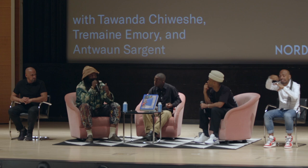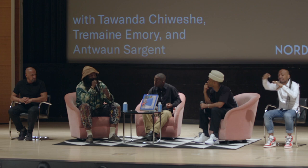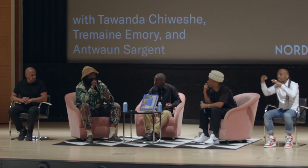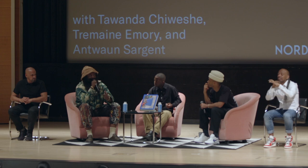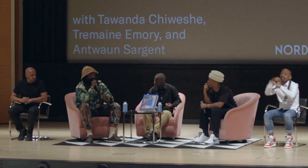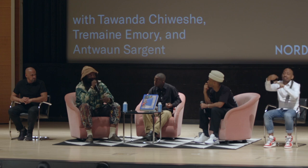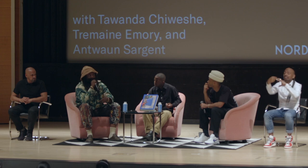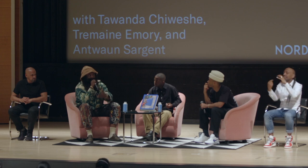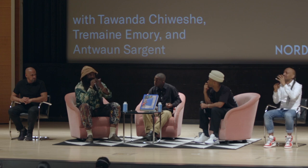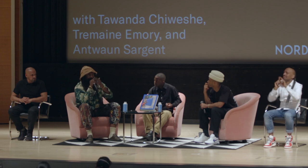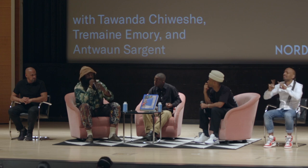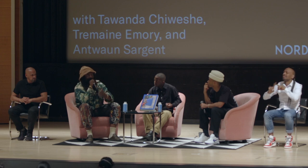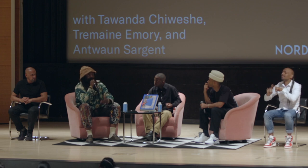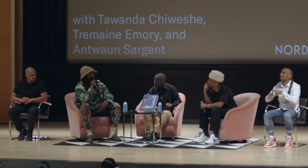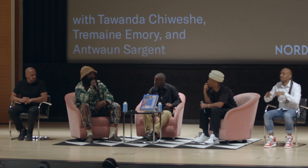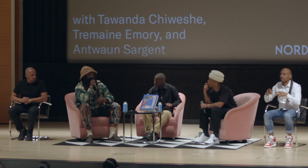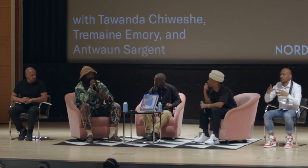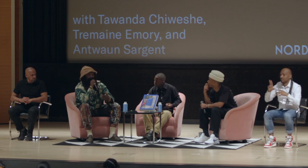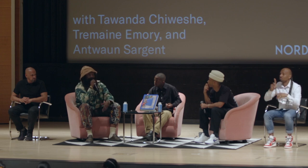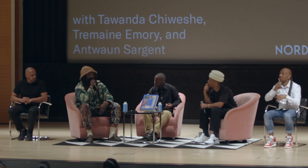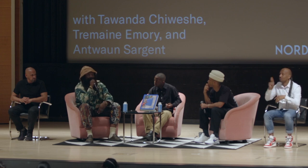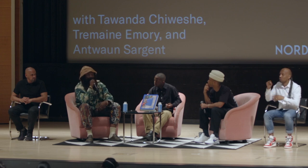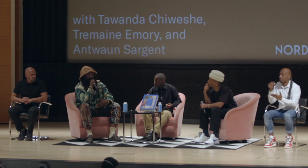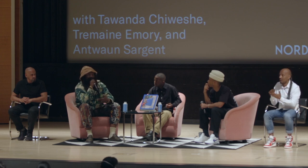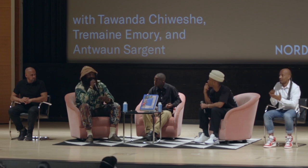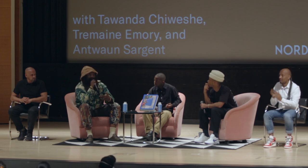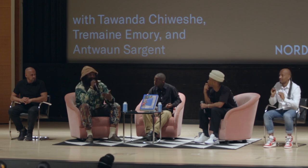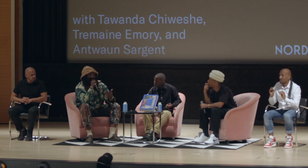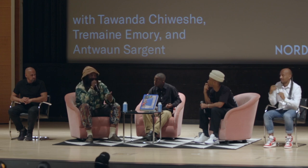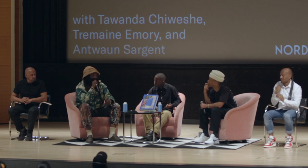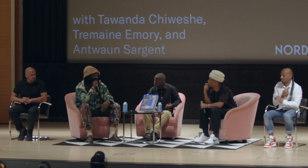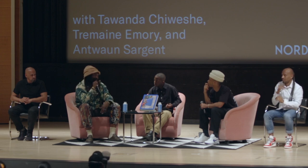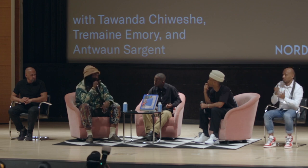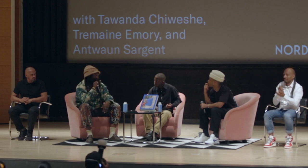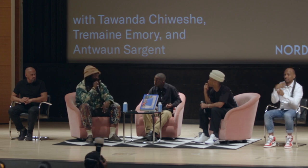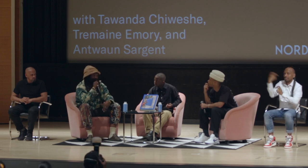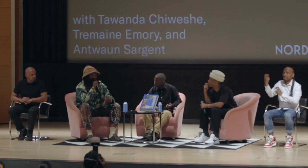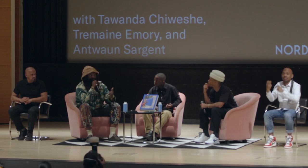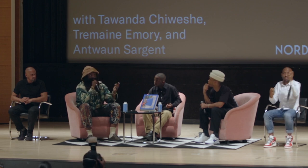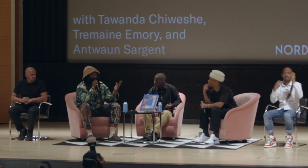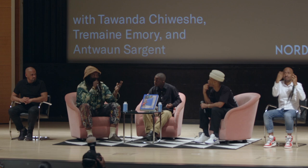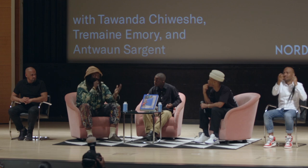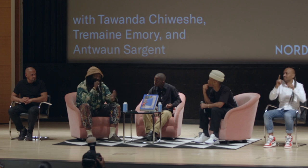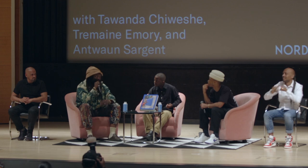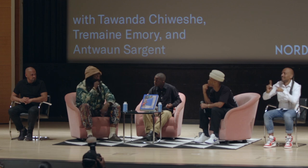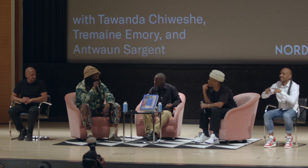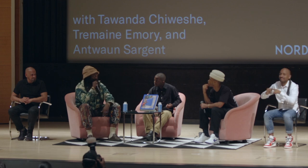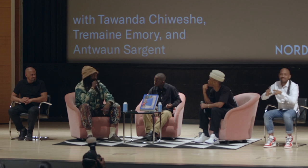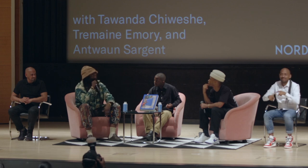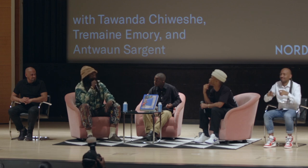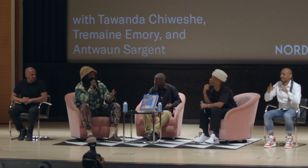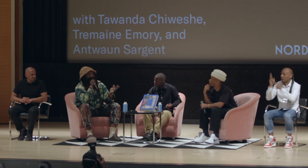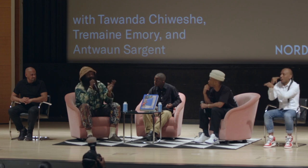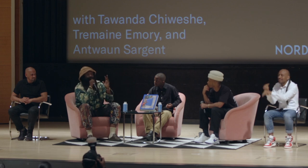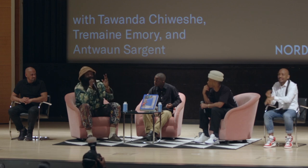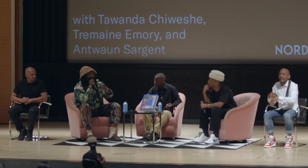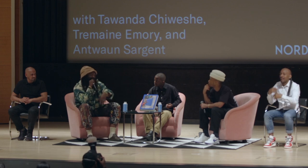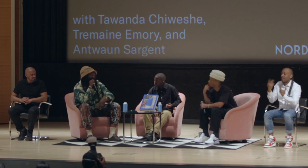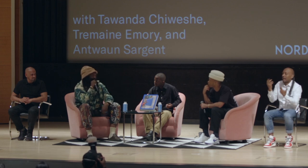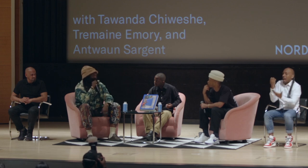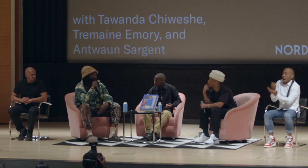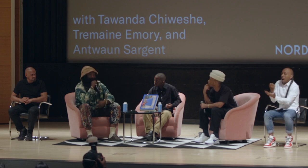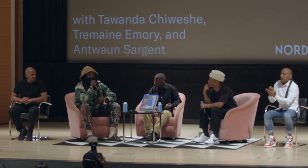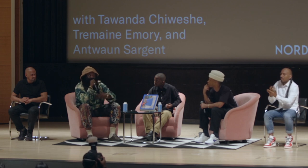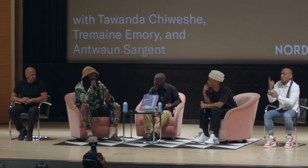remember times I'd be consulting for a hotel and book Virgil an economy ticket from Chicago. He'd fly in for